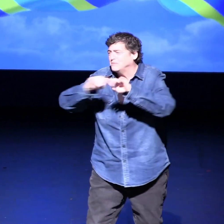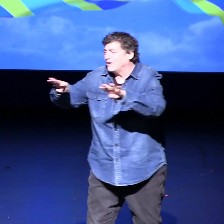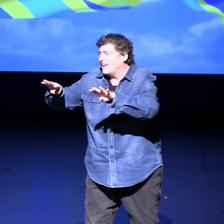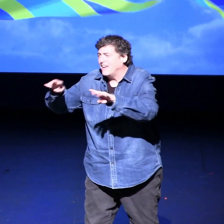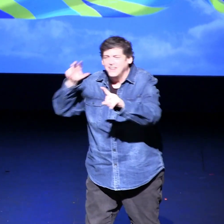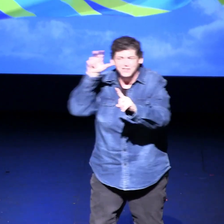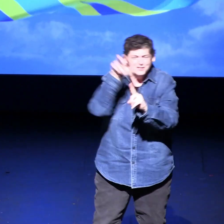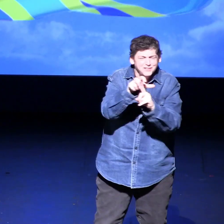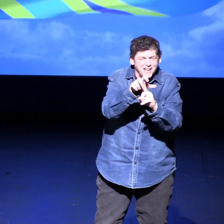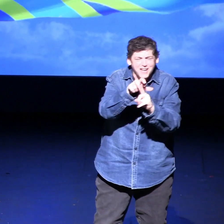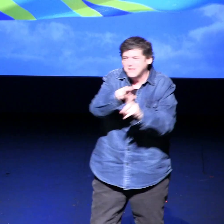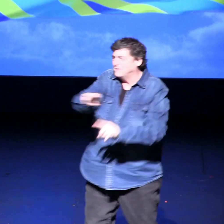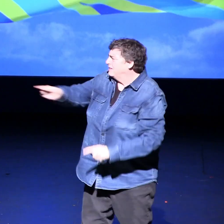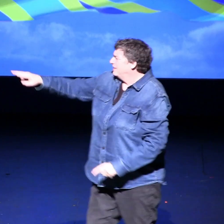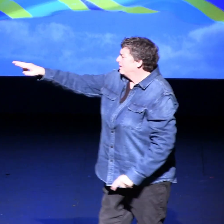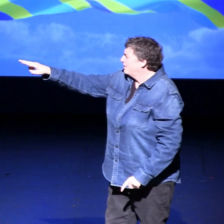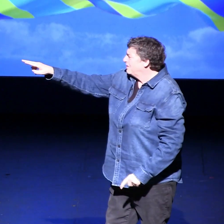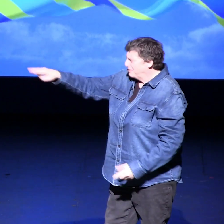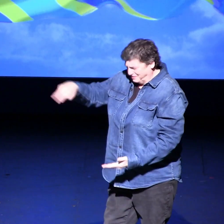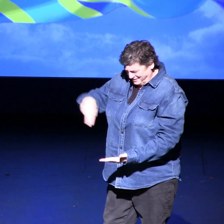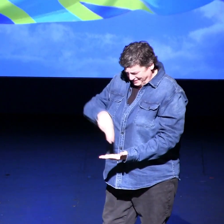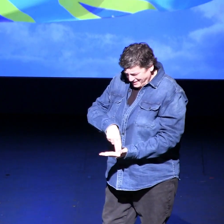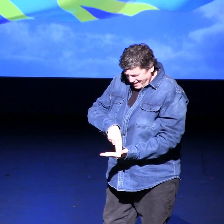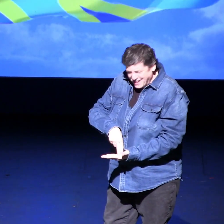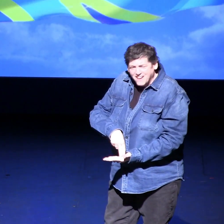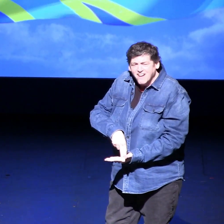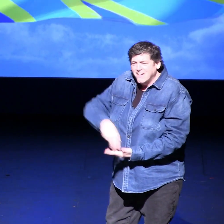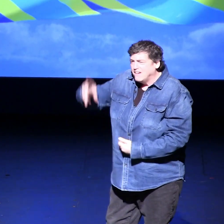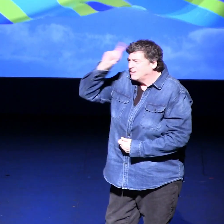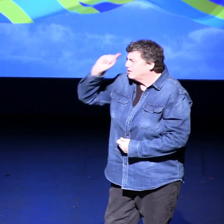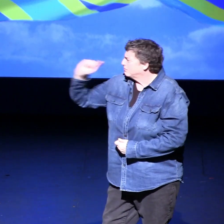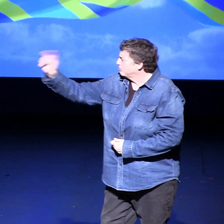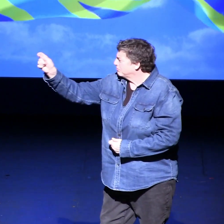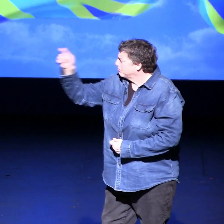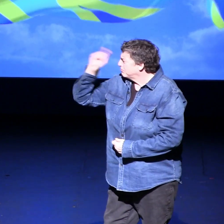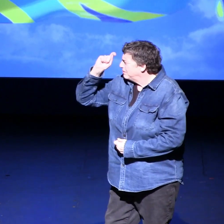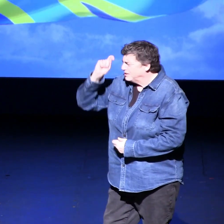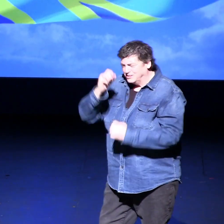Sign language. Spreading is most excellent. Stand and regard the